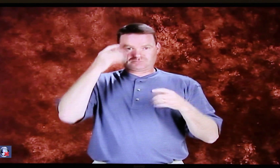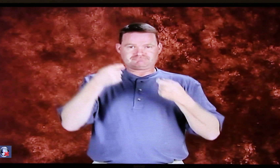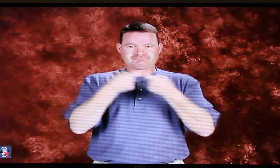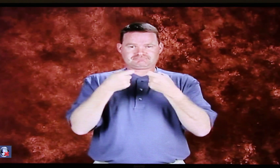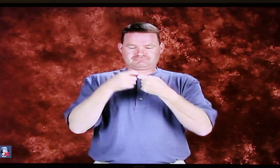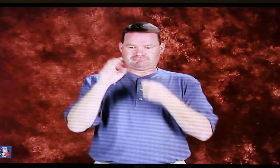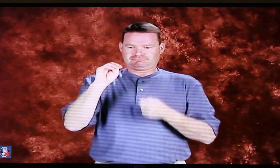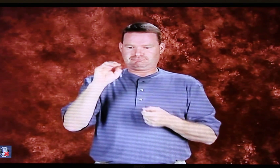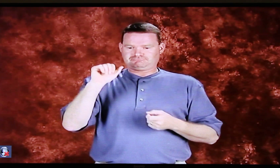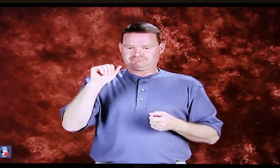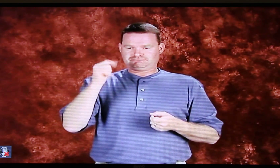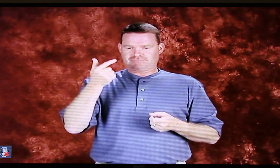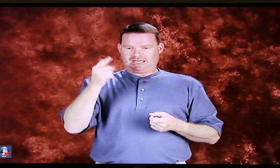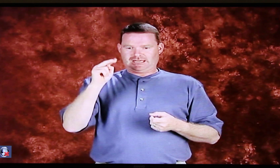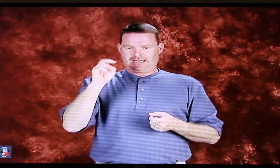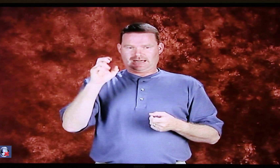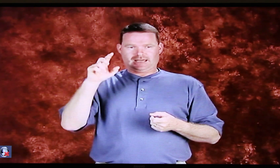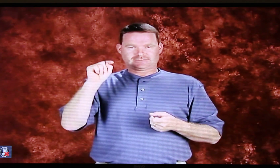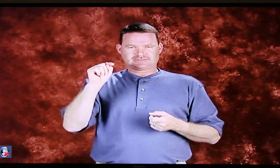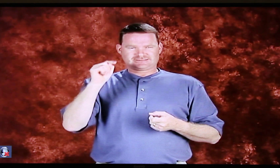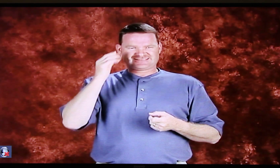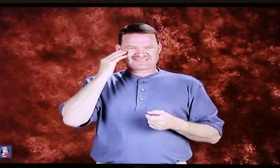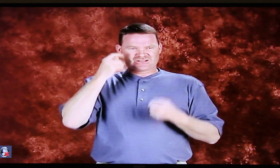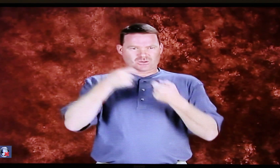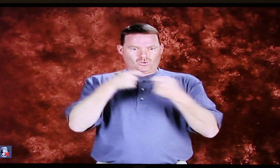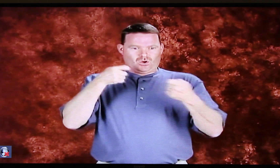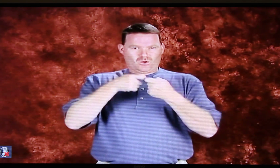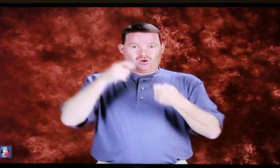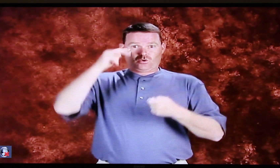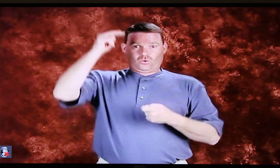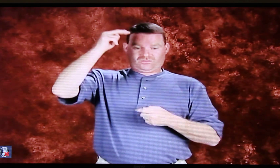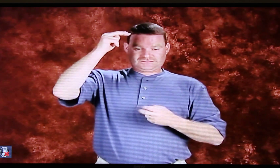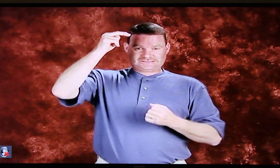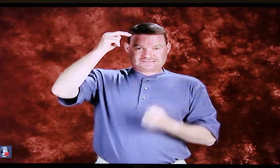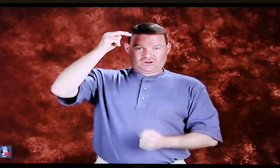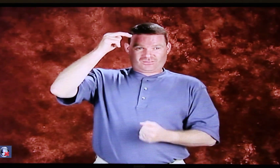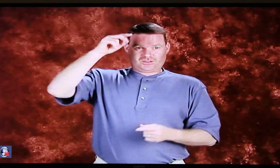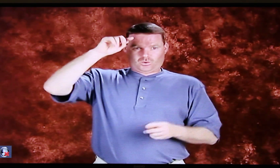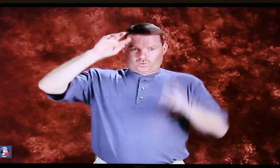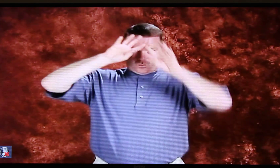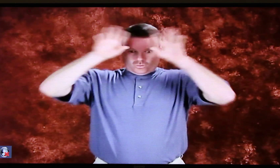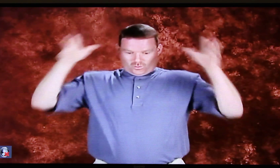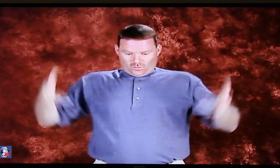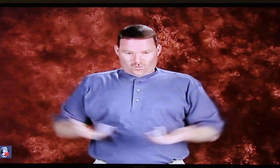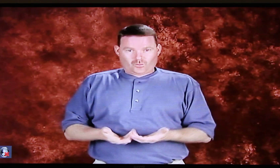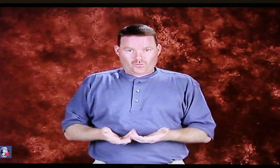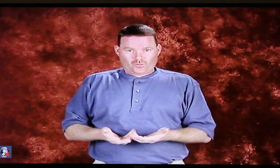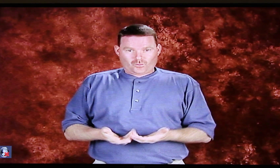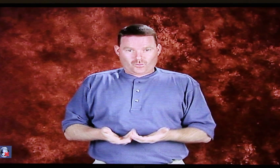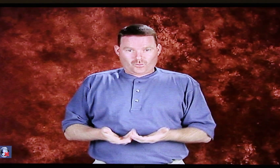And the reason why it's so hot is when we look at magnets,